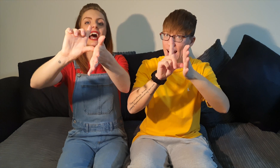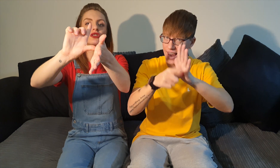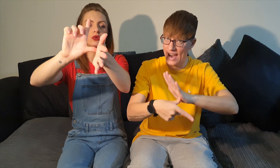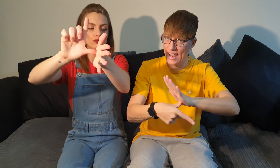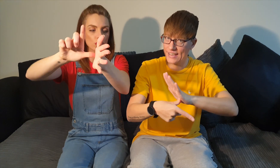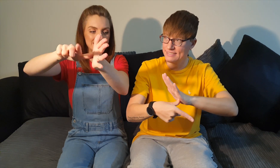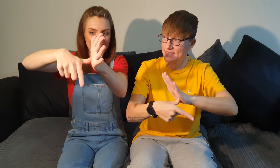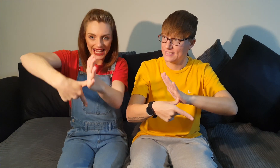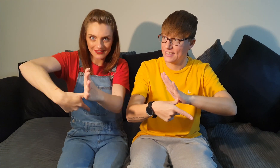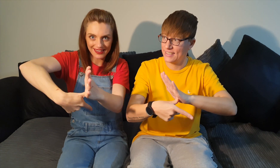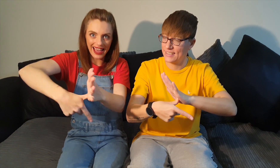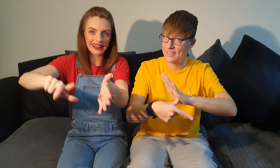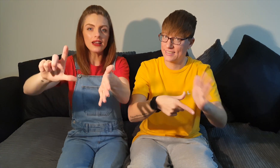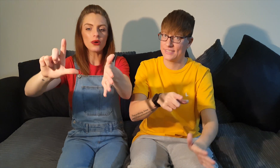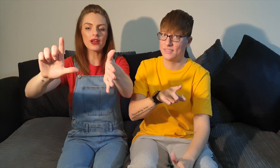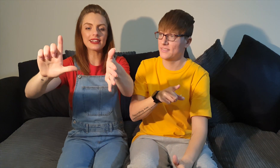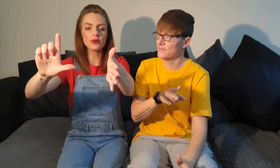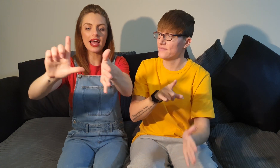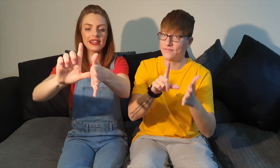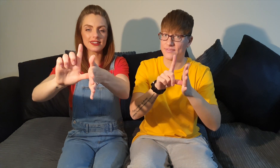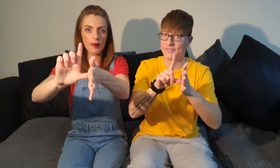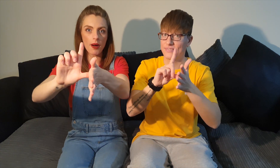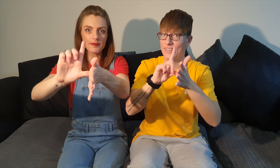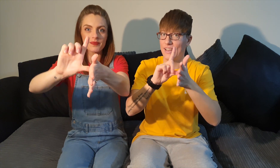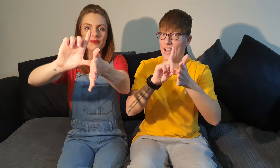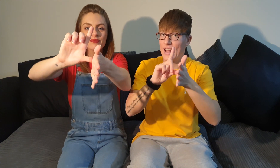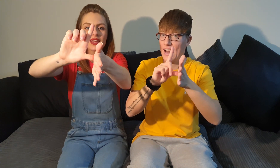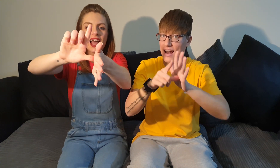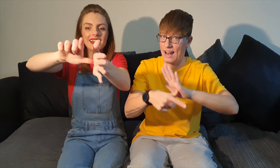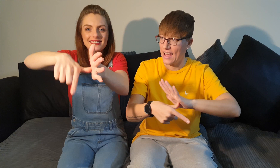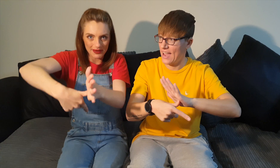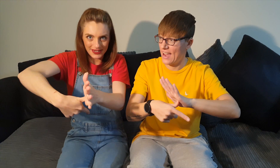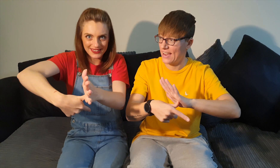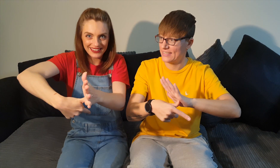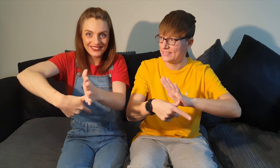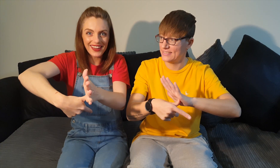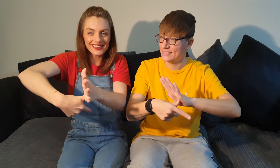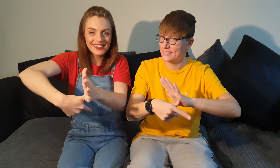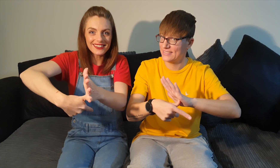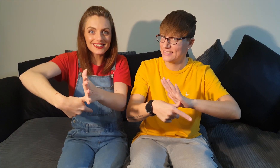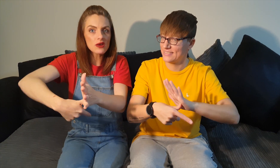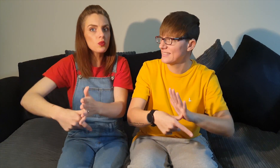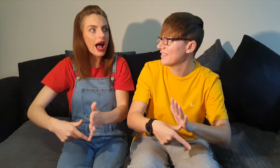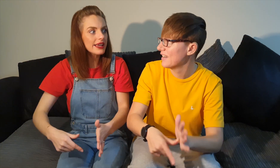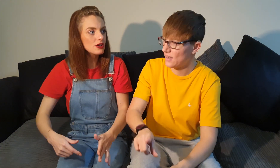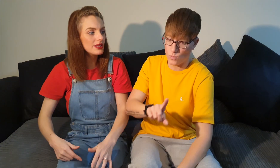you're going to rotate the L. Okay, so L into the palm and downwards. Very good. And why are you